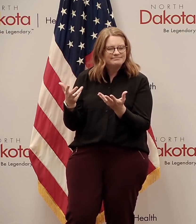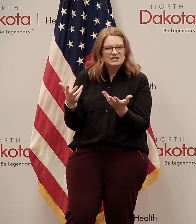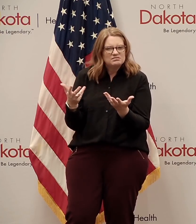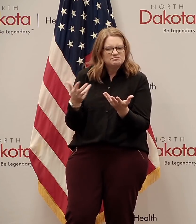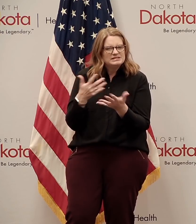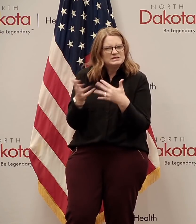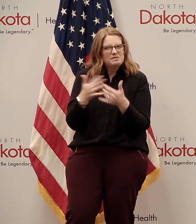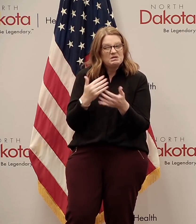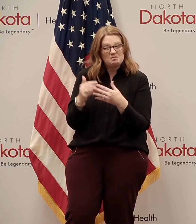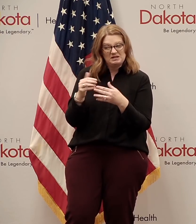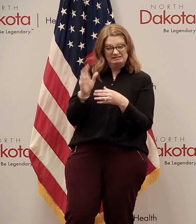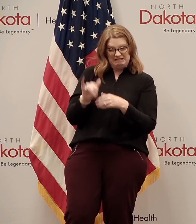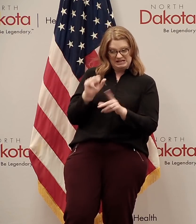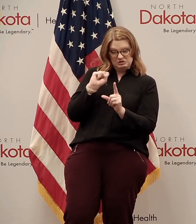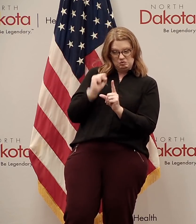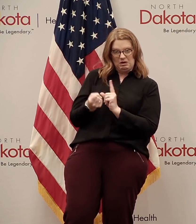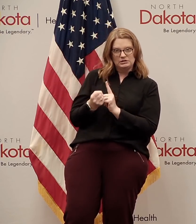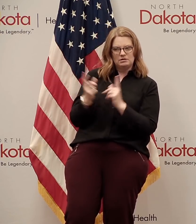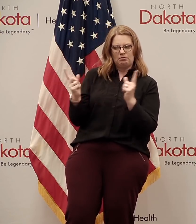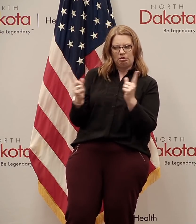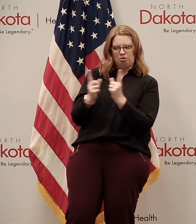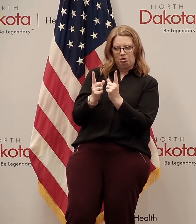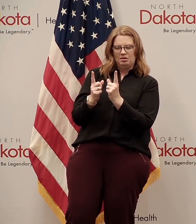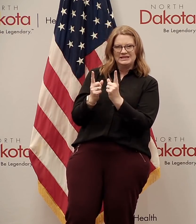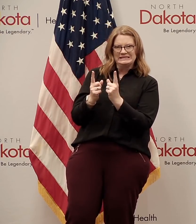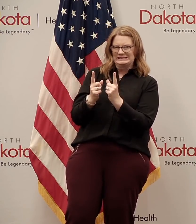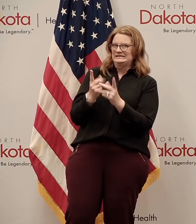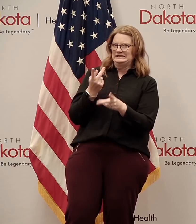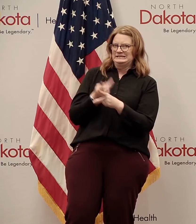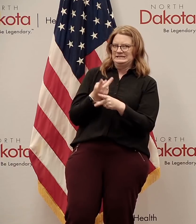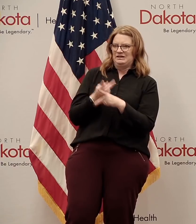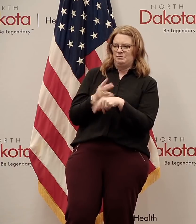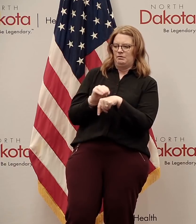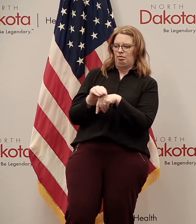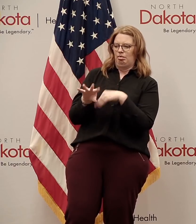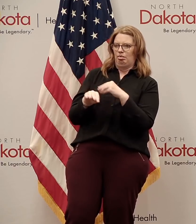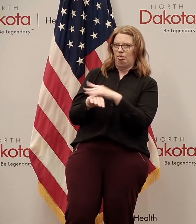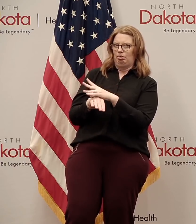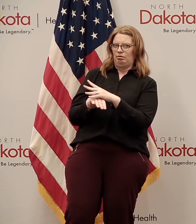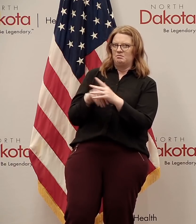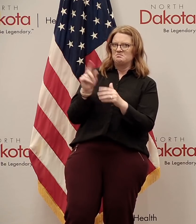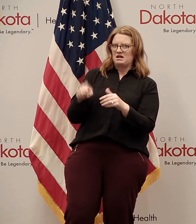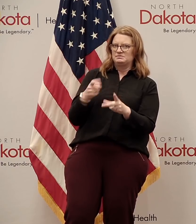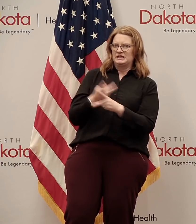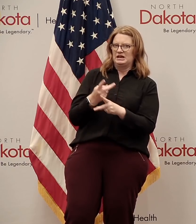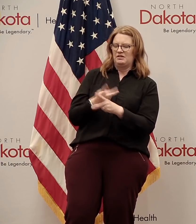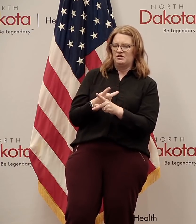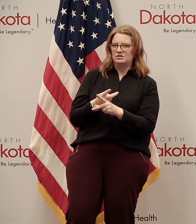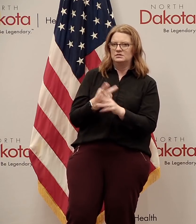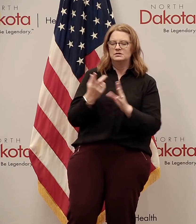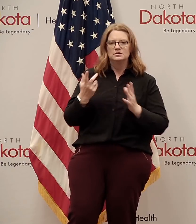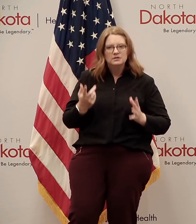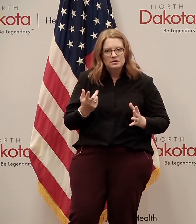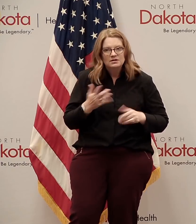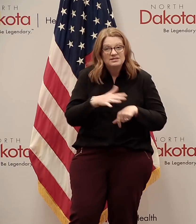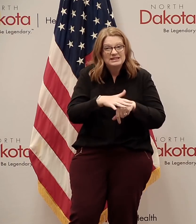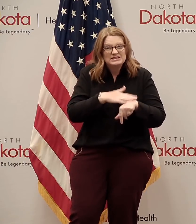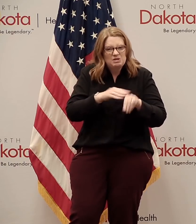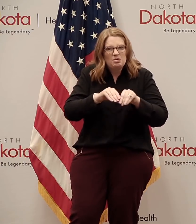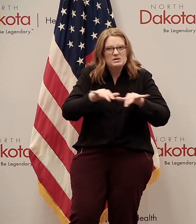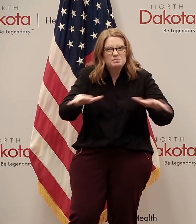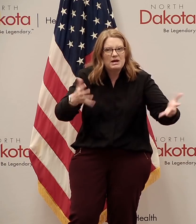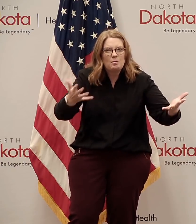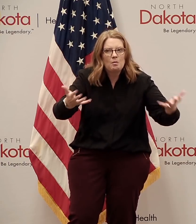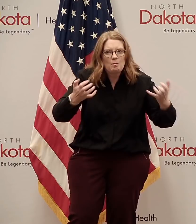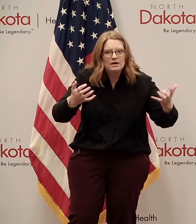be, we just need to be more cautious about transmissional moments. And so again, if we want to slow the spread, this virus